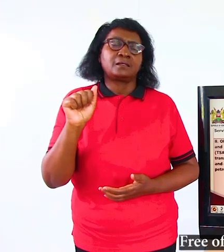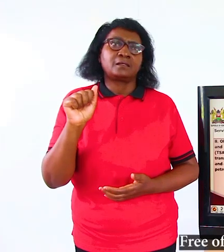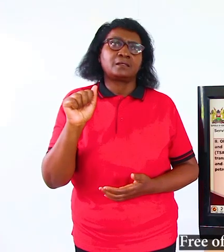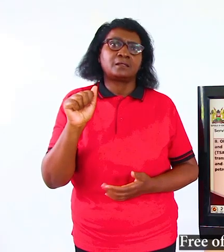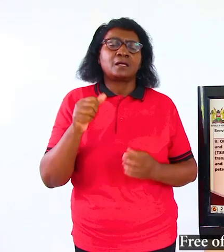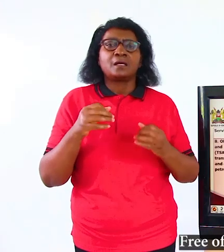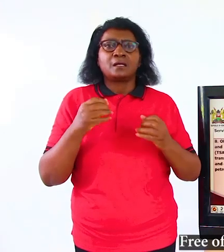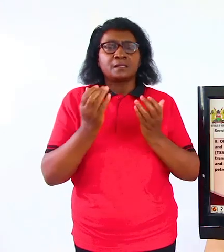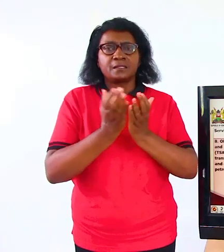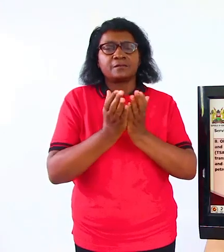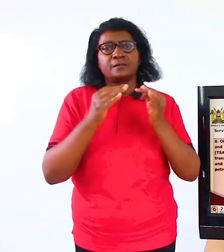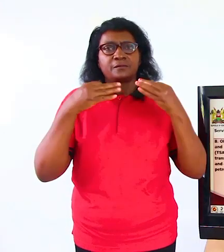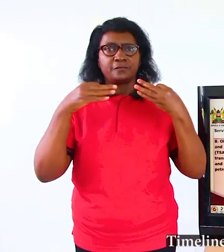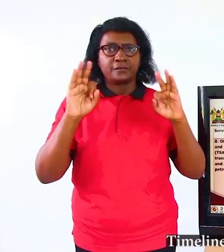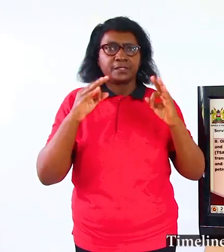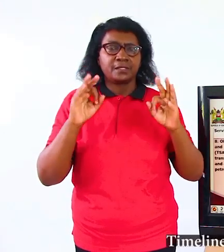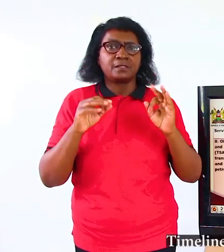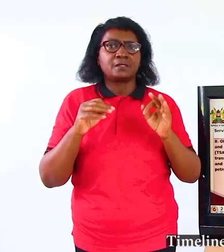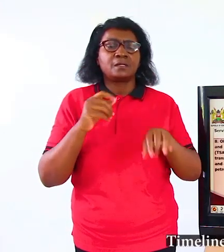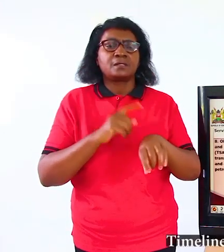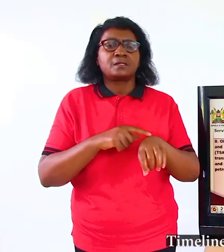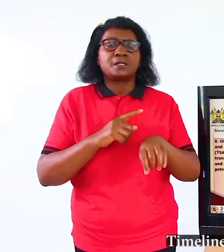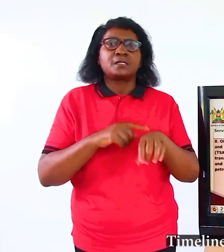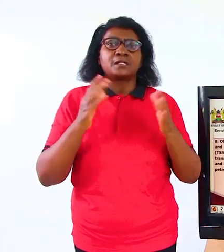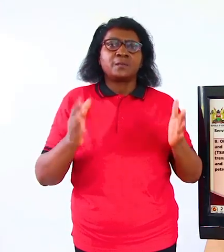Free of charge. Timeline: 6 months.